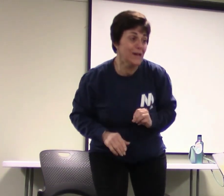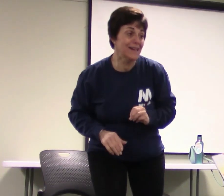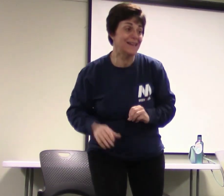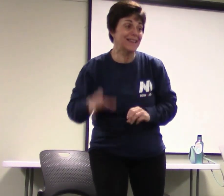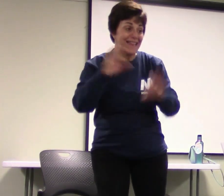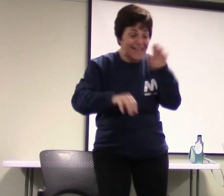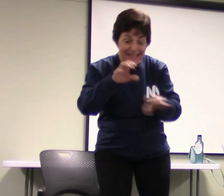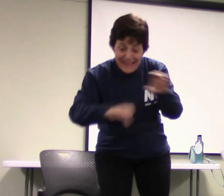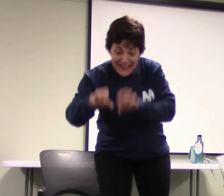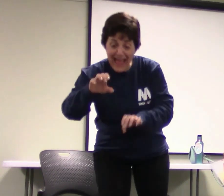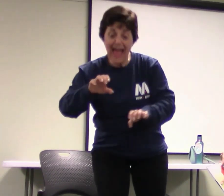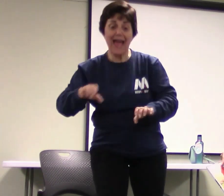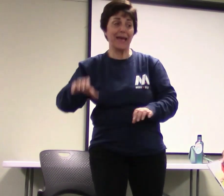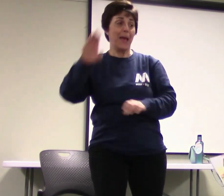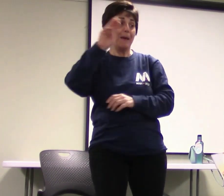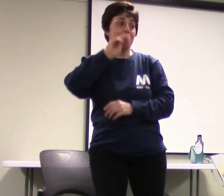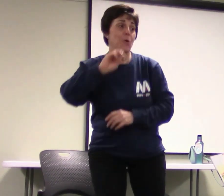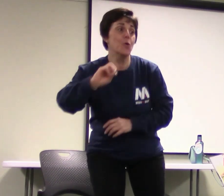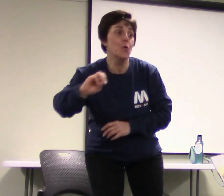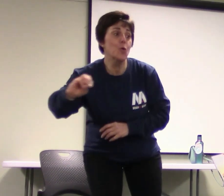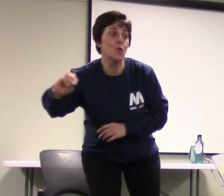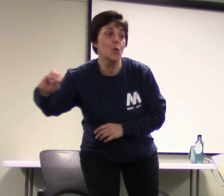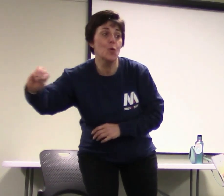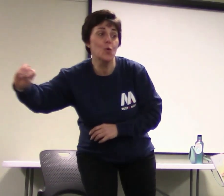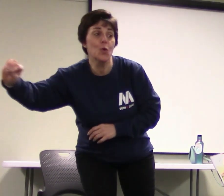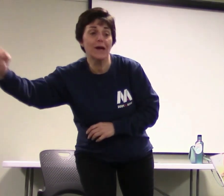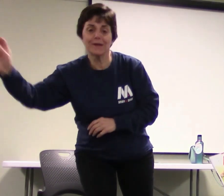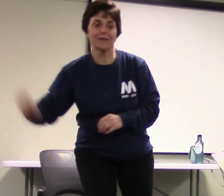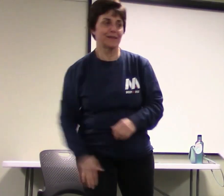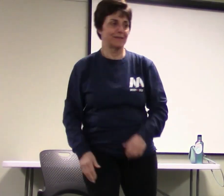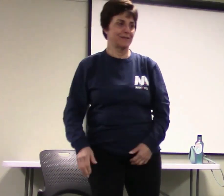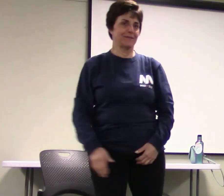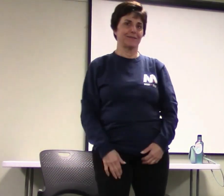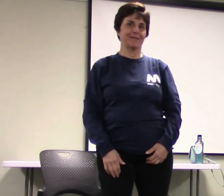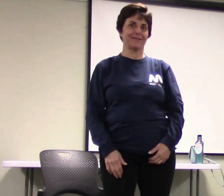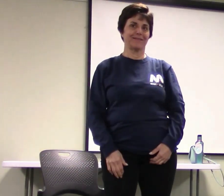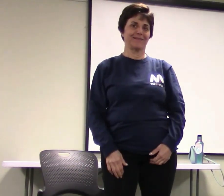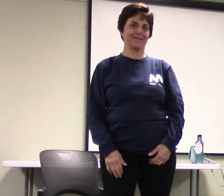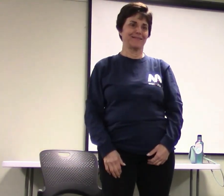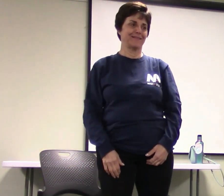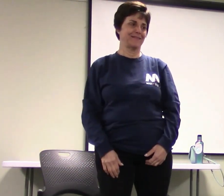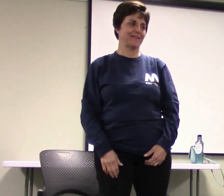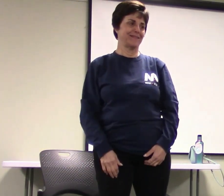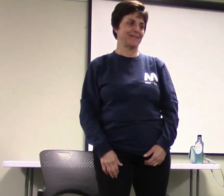moo, clickety, clack, moo.